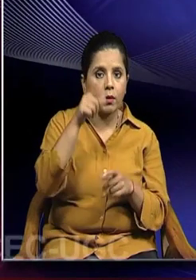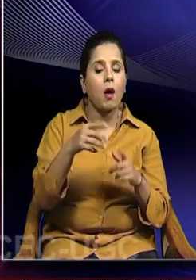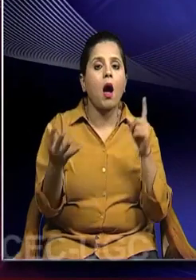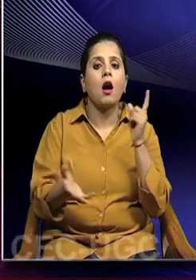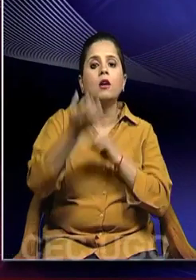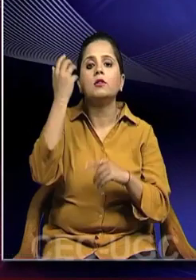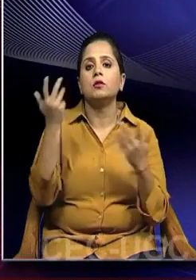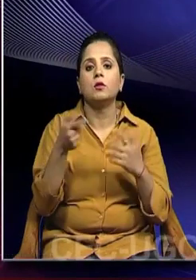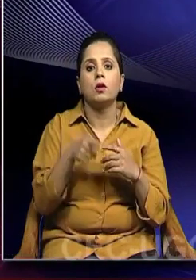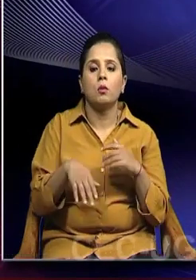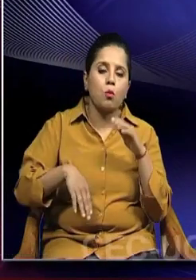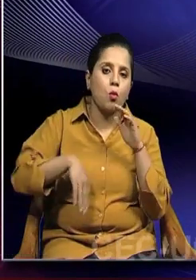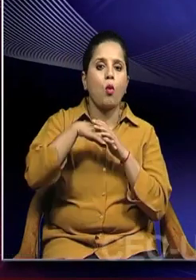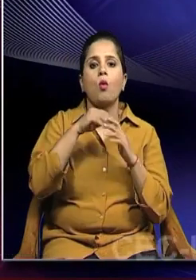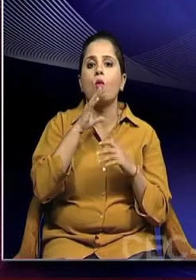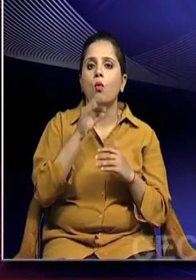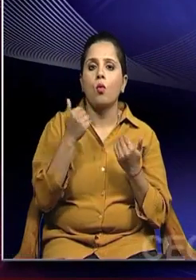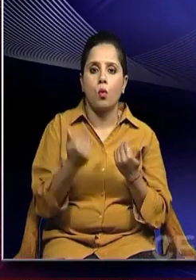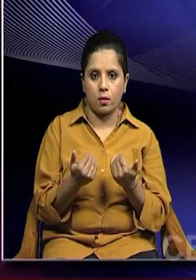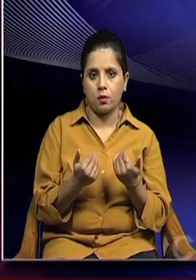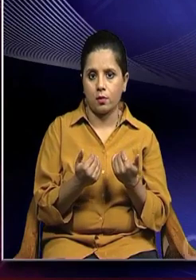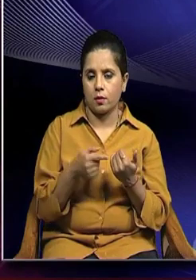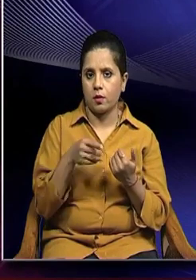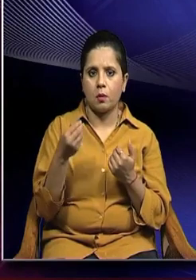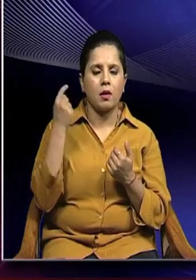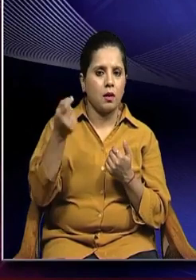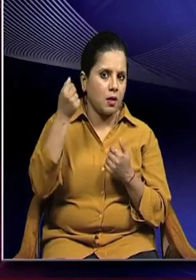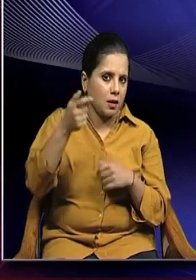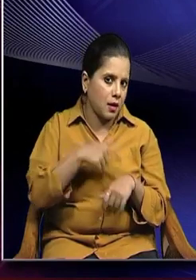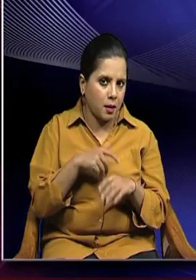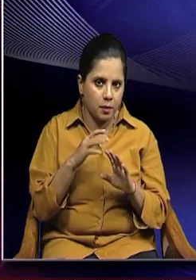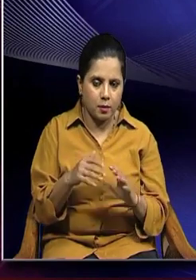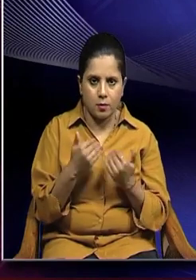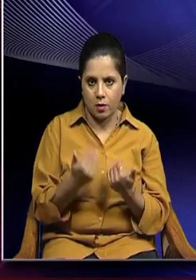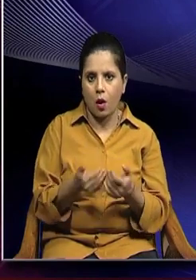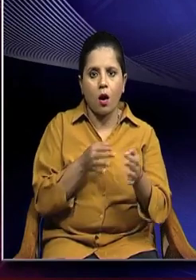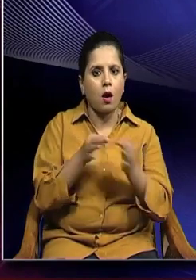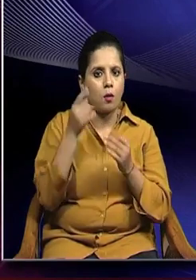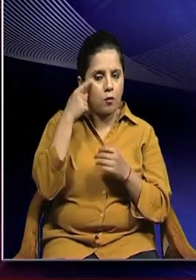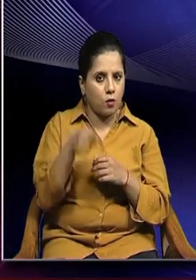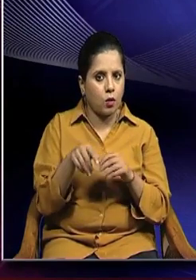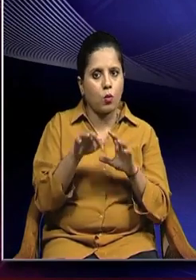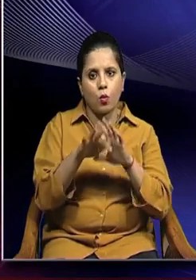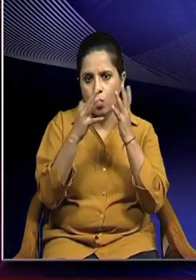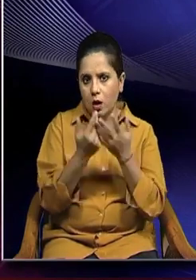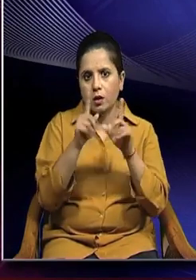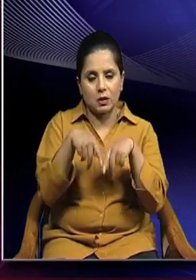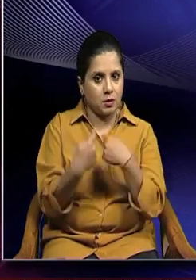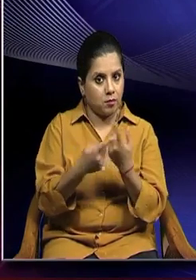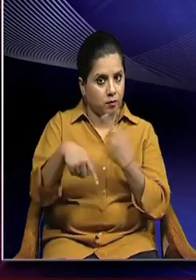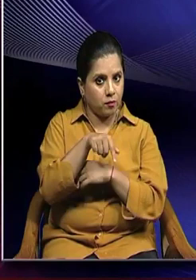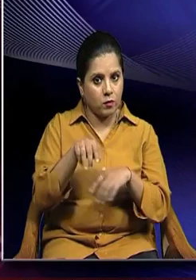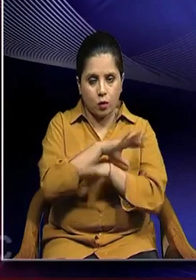achieves the most. That is at times is the explanation for the word team.